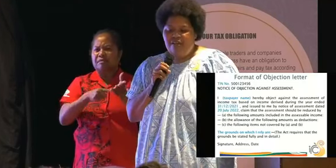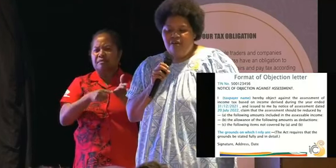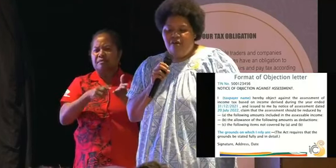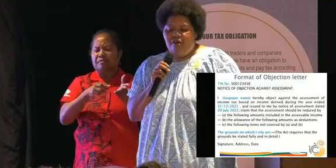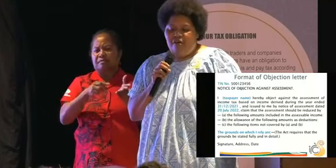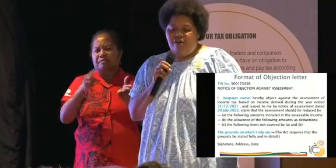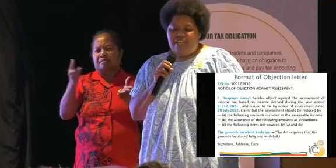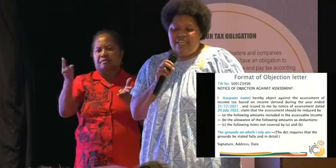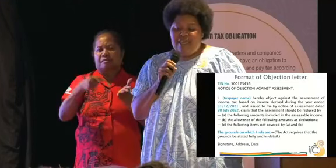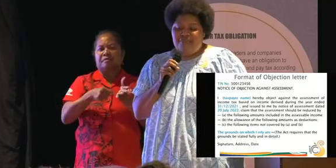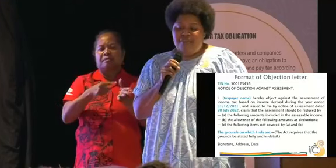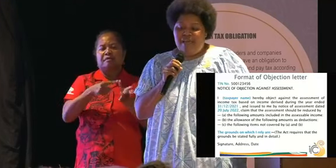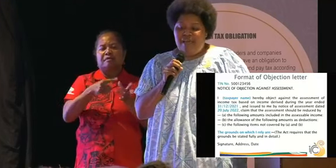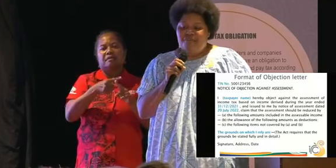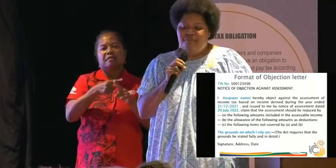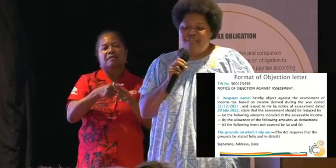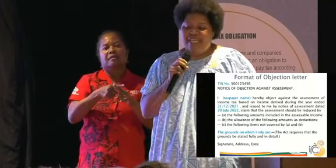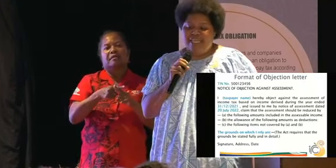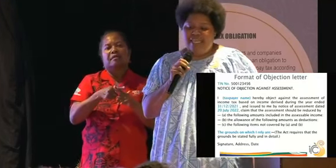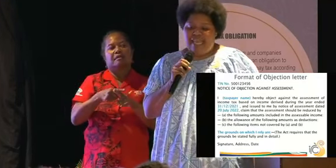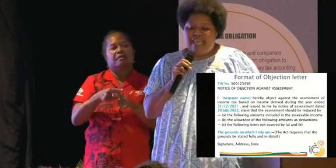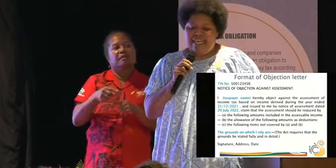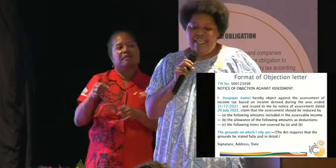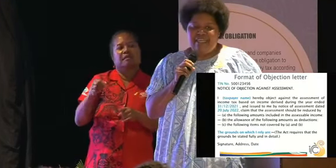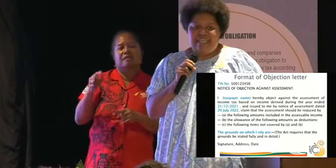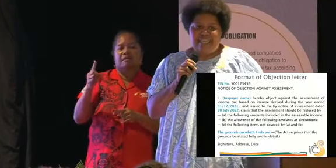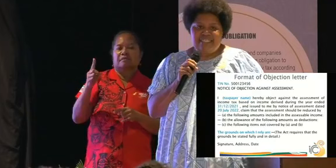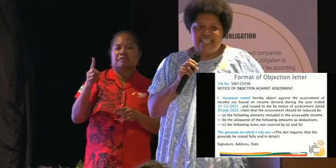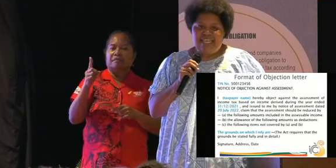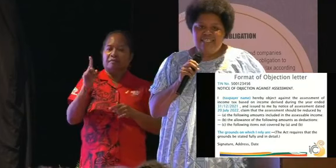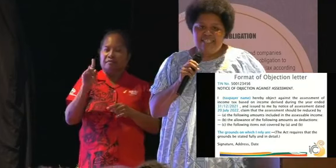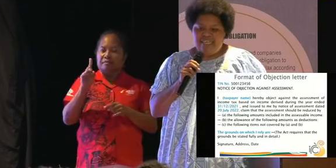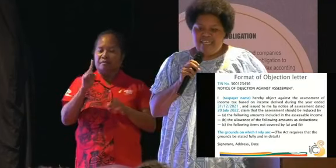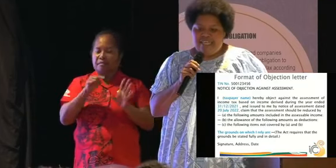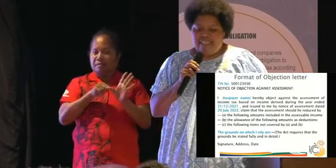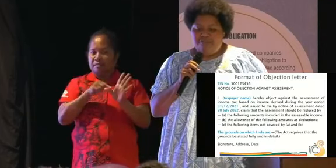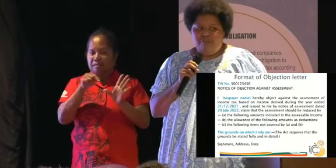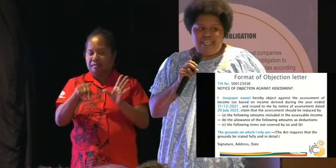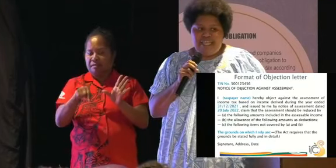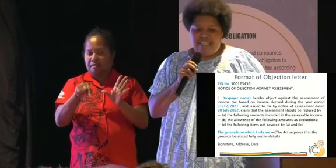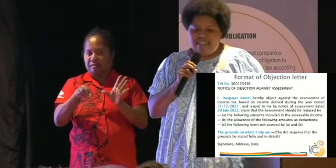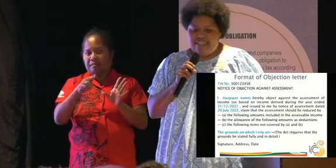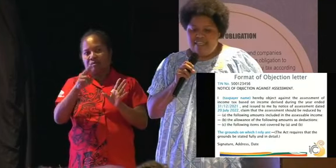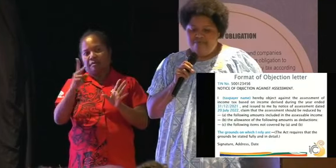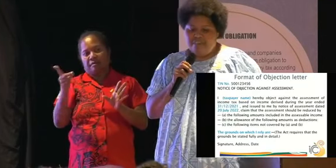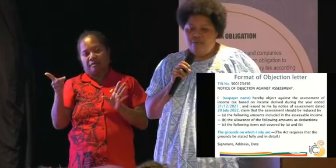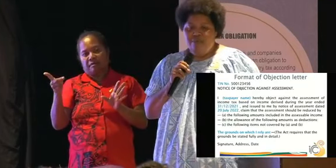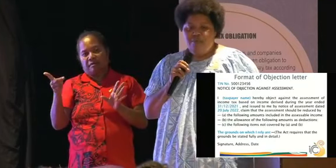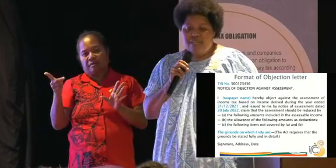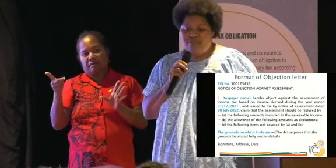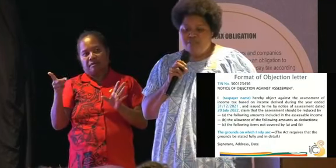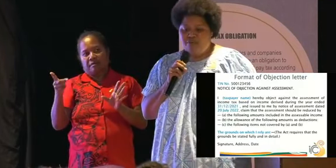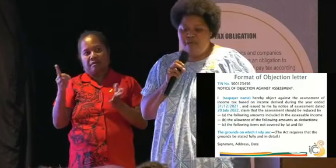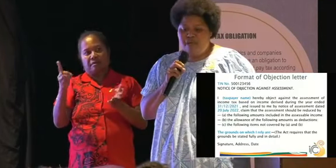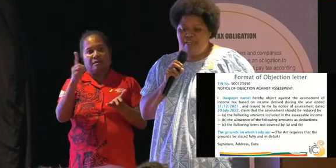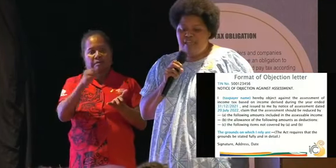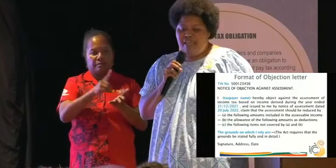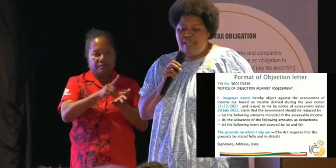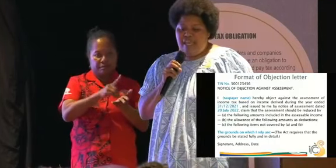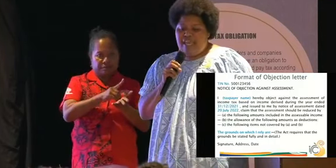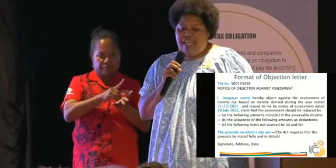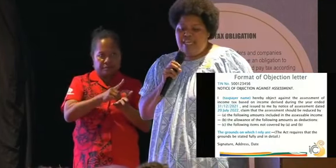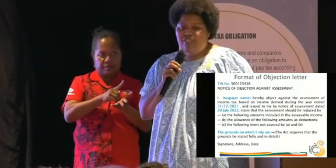based on income derived during the year ended. In this case, it's for the year